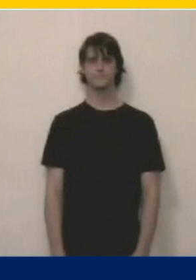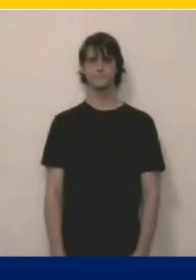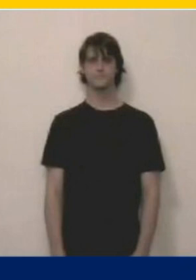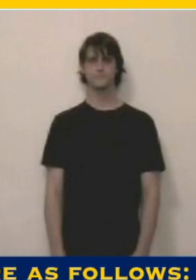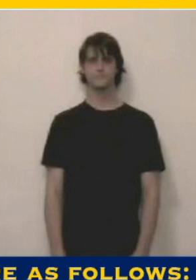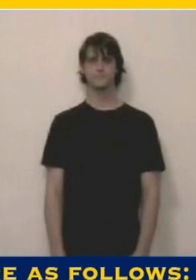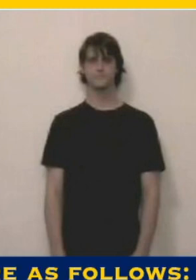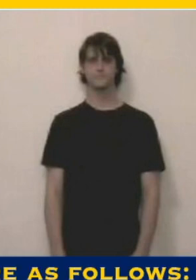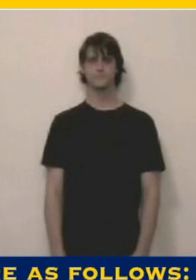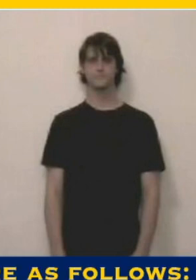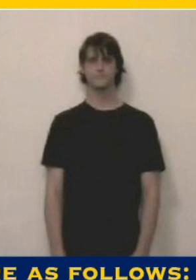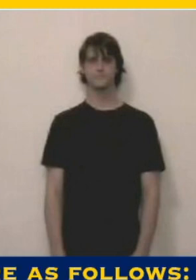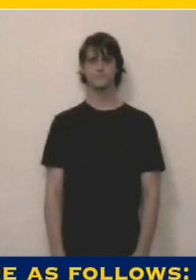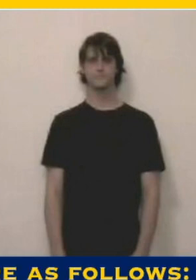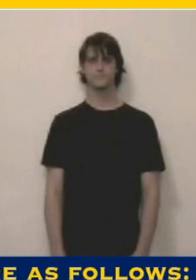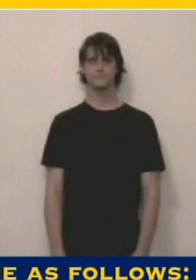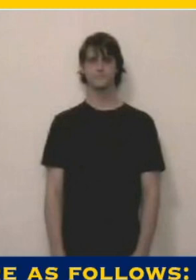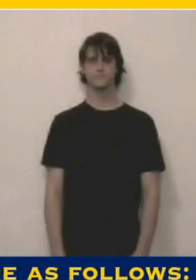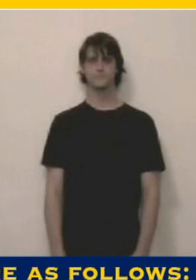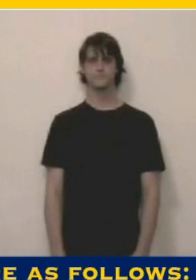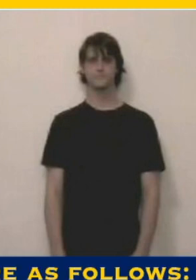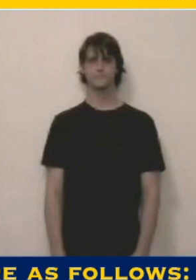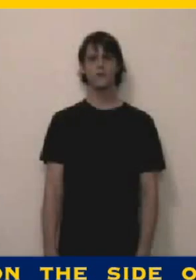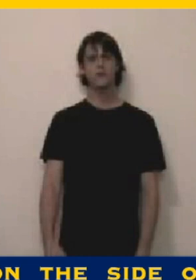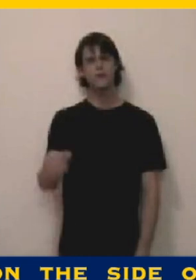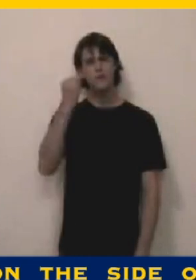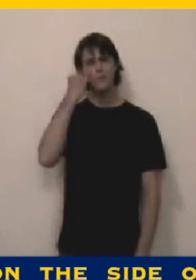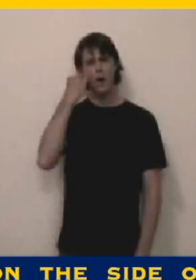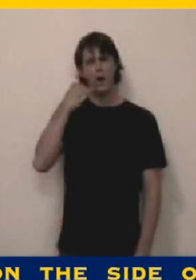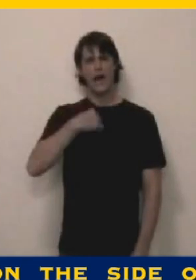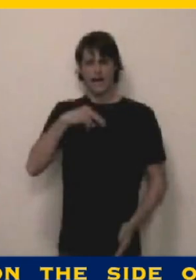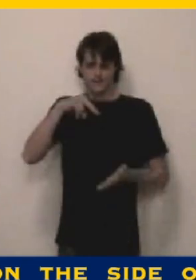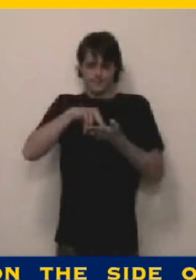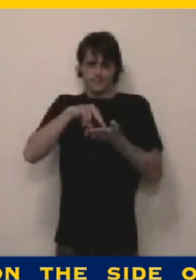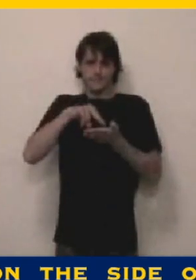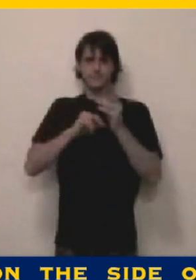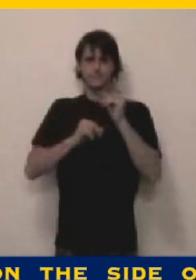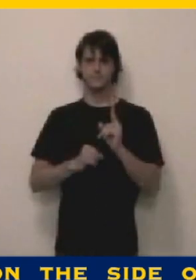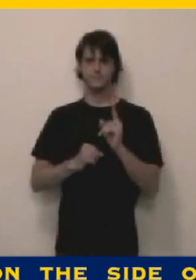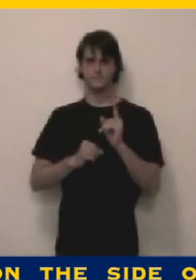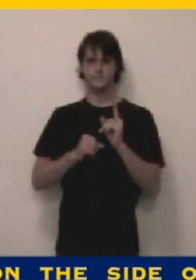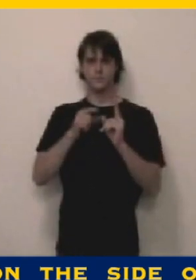his interpretation. Some of the major ones are as follows. Suppose I am